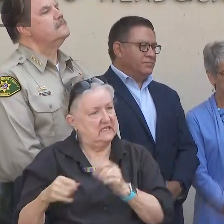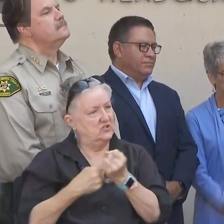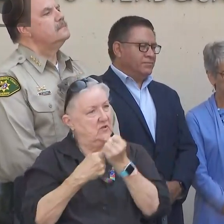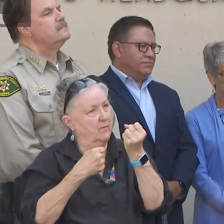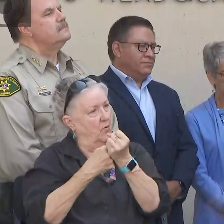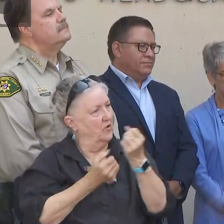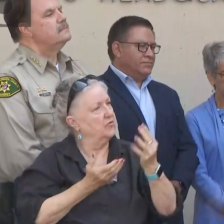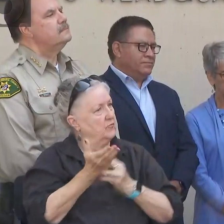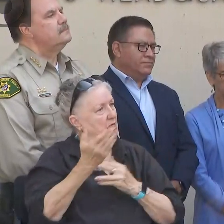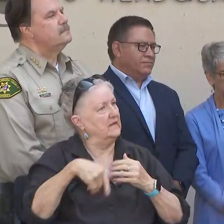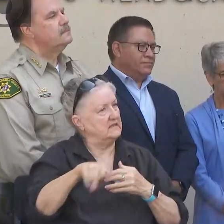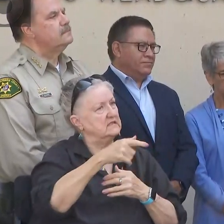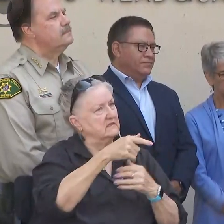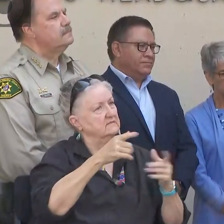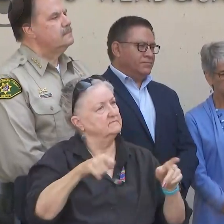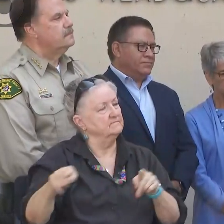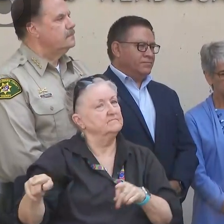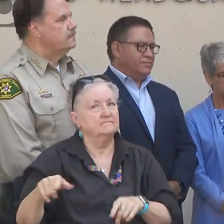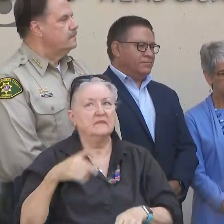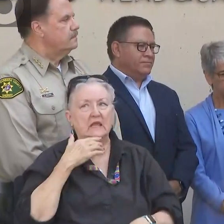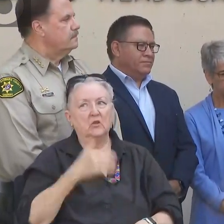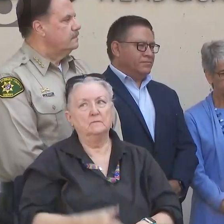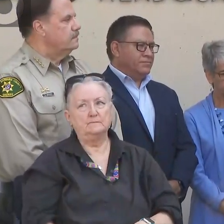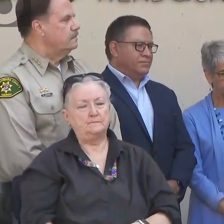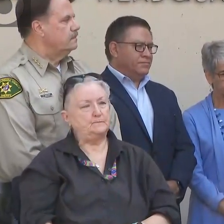this incident. Thank you.